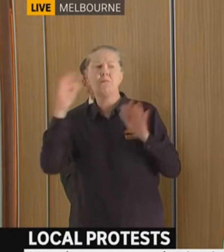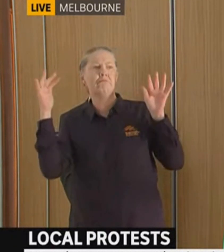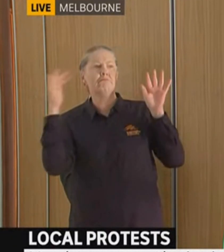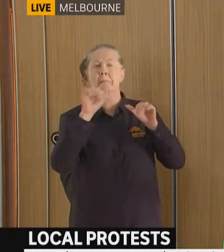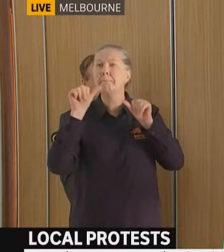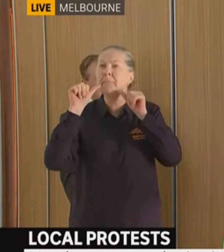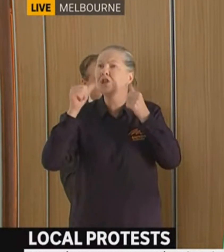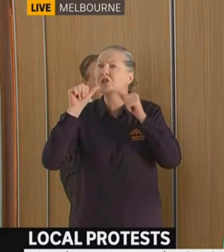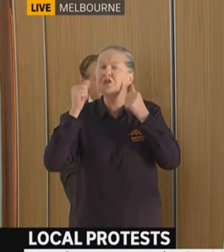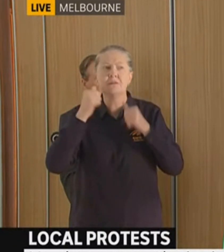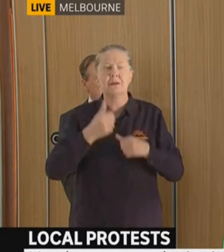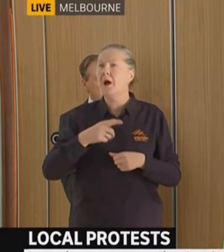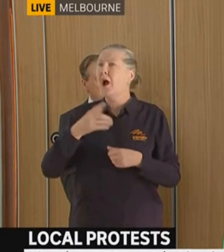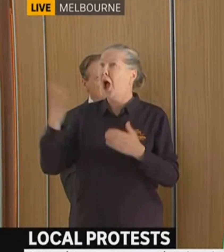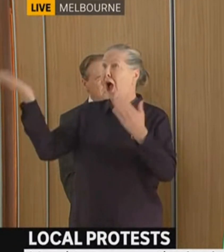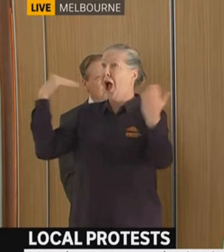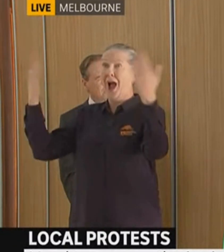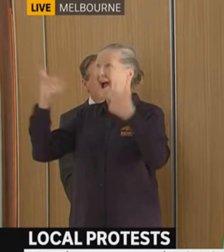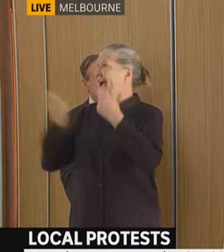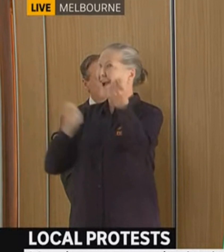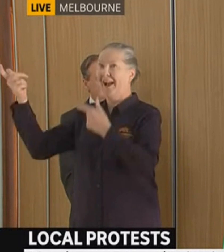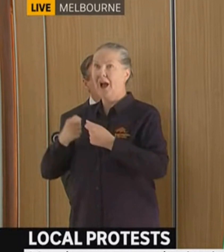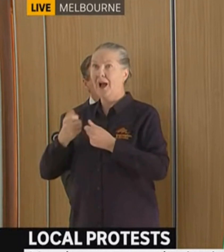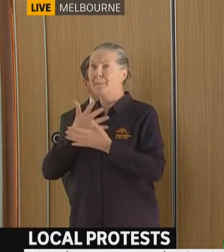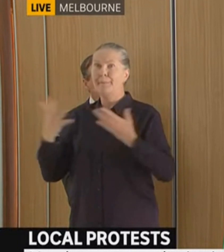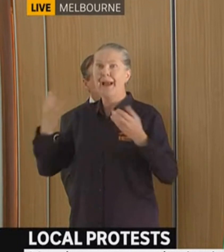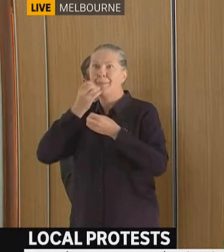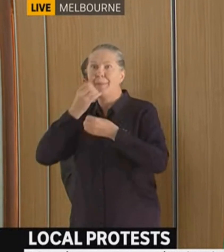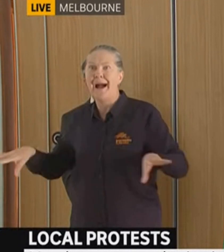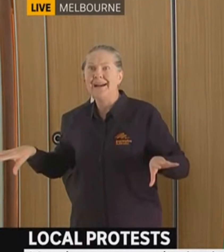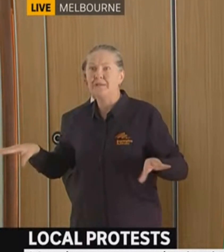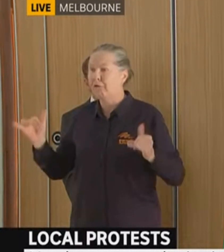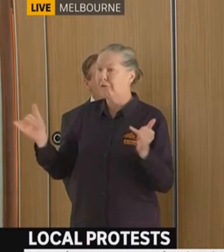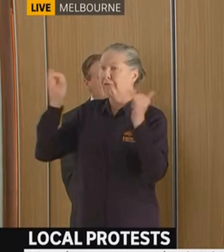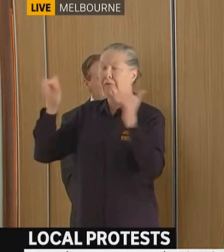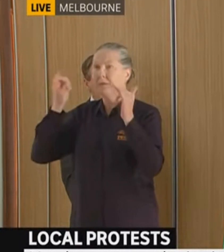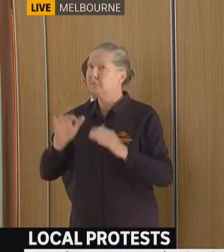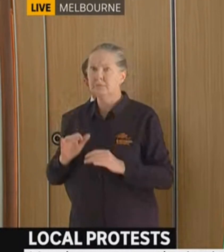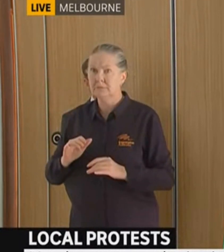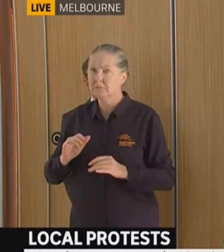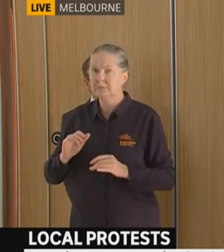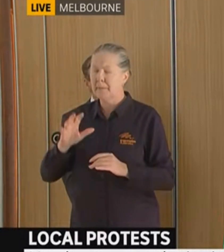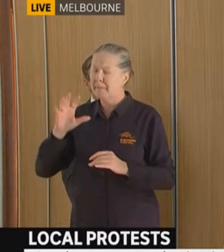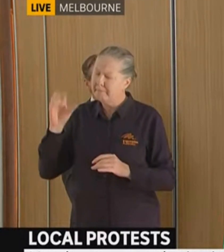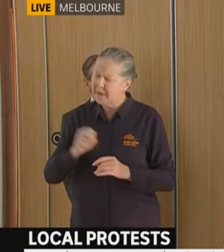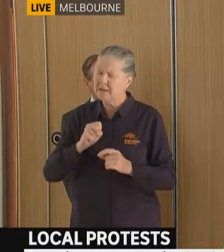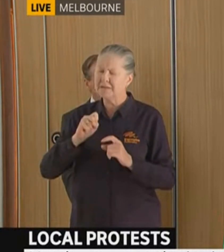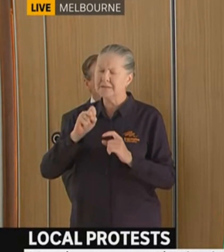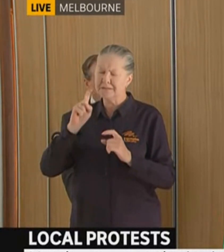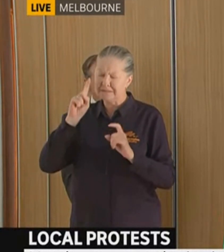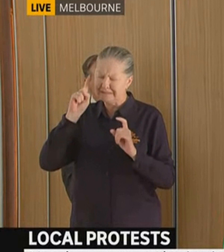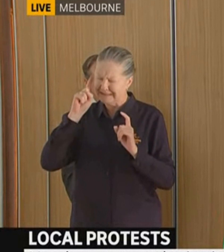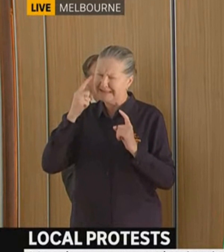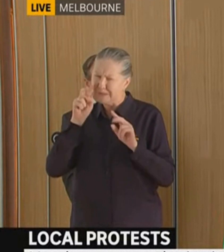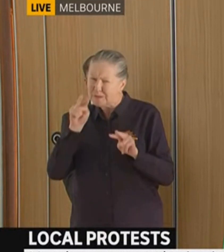beach, people having large parties. A lot of things worry me. We have to continue to be cautious. So I am